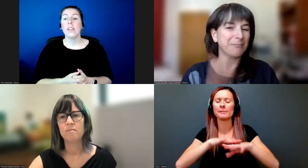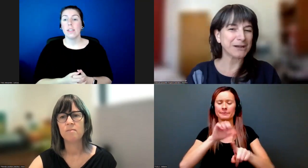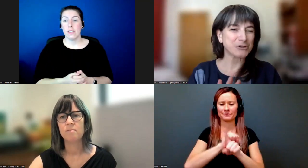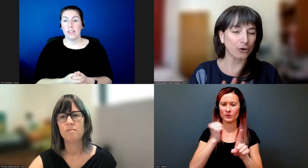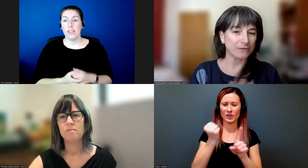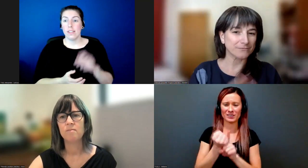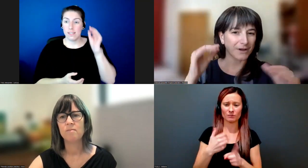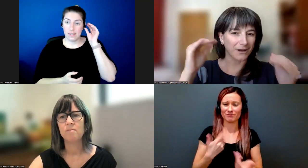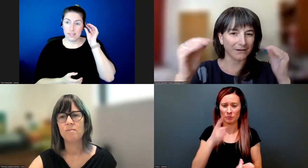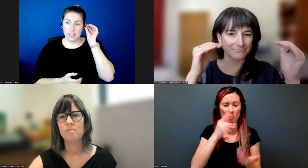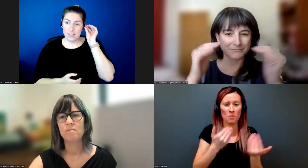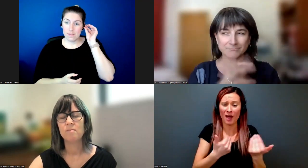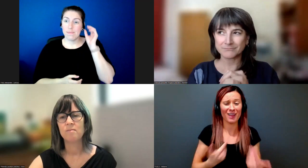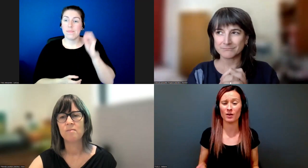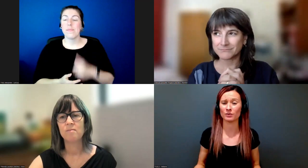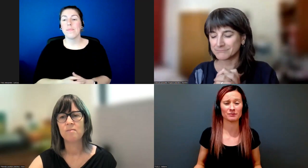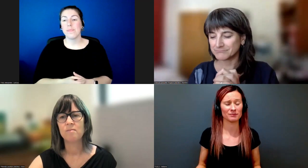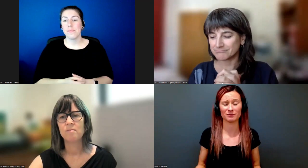three major